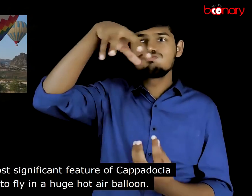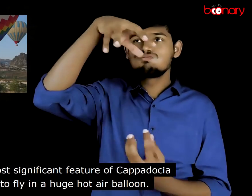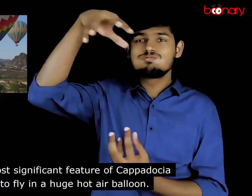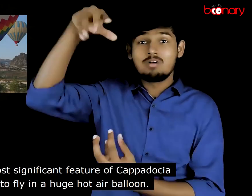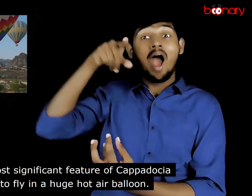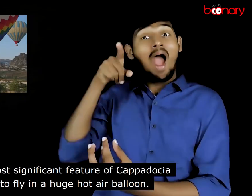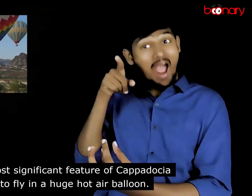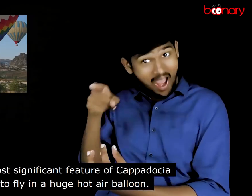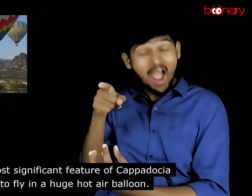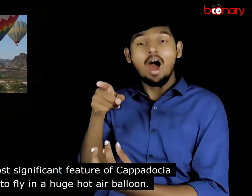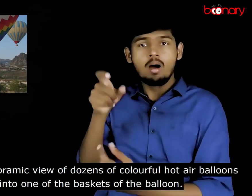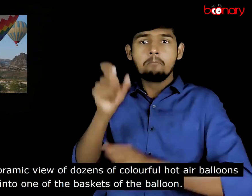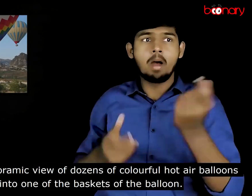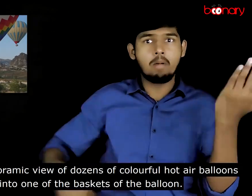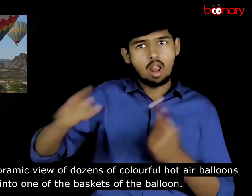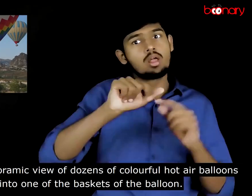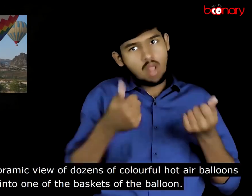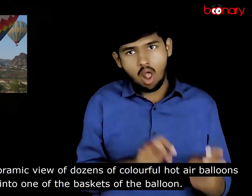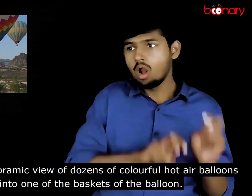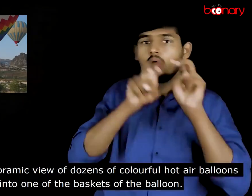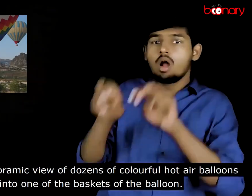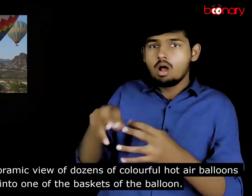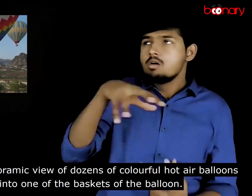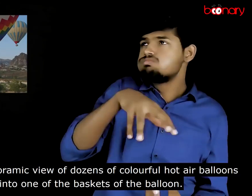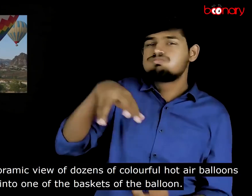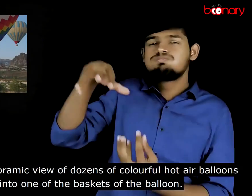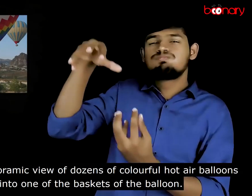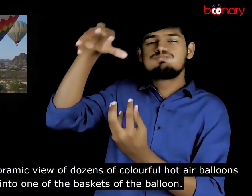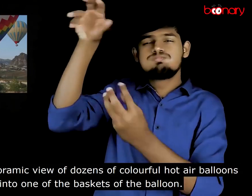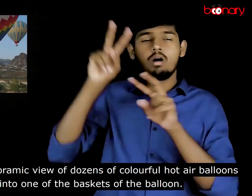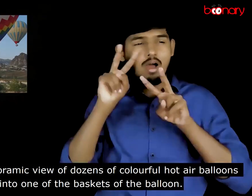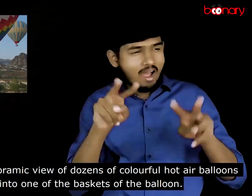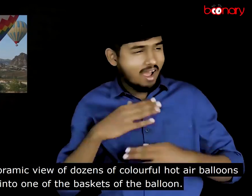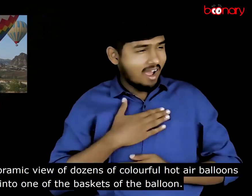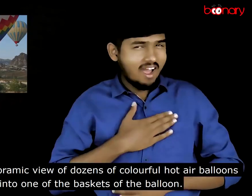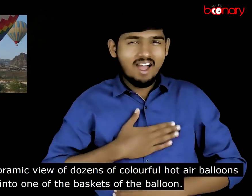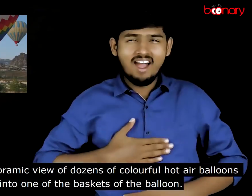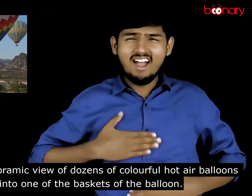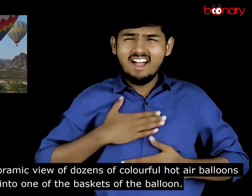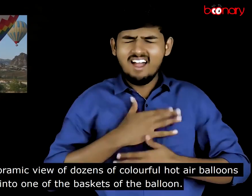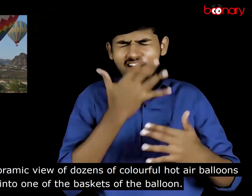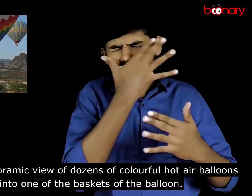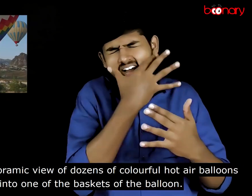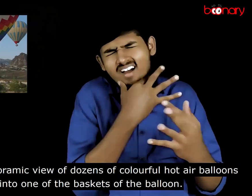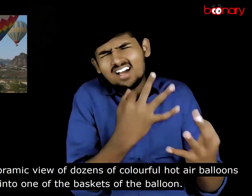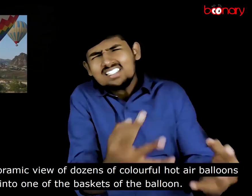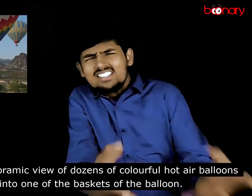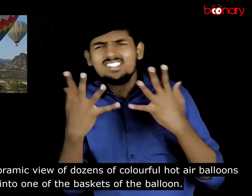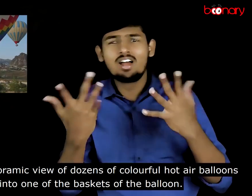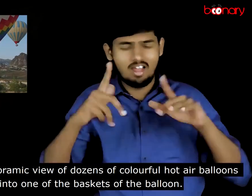balloon. Watch the panoramic view of dozens of colorful hot air balloons